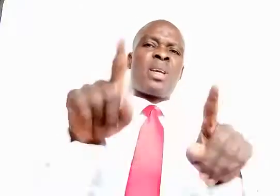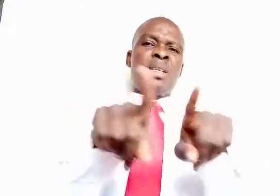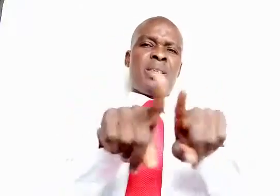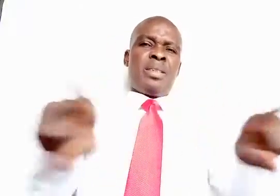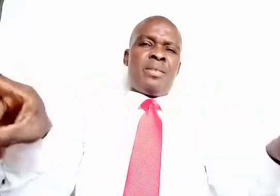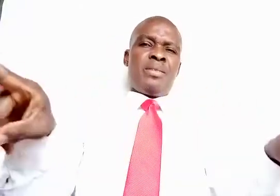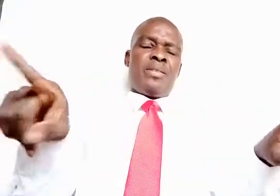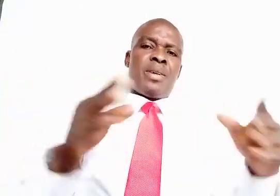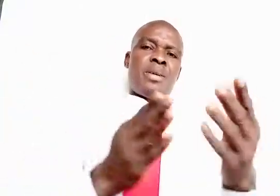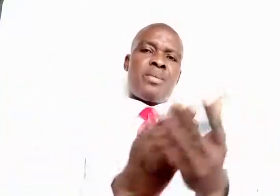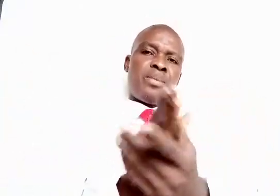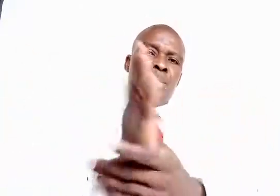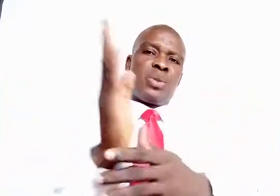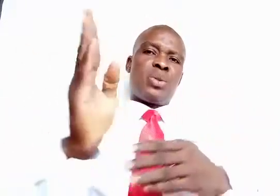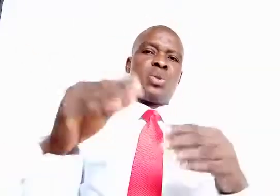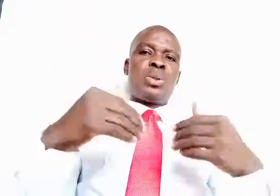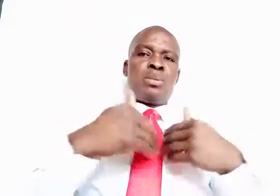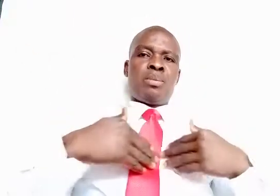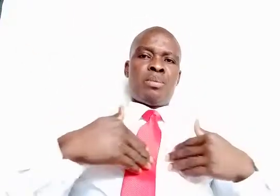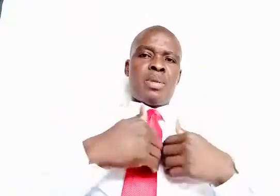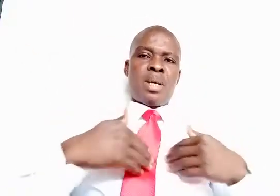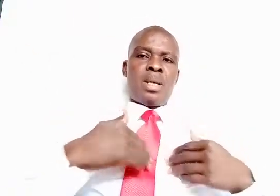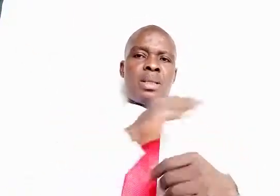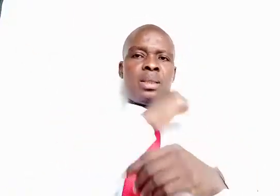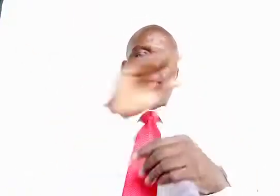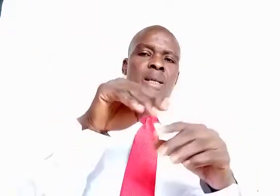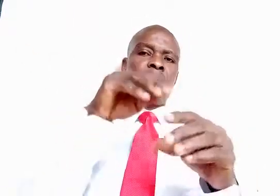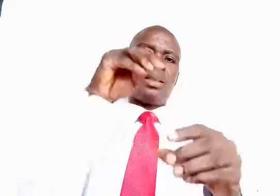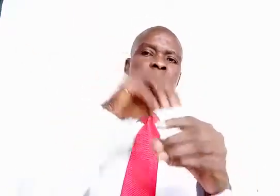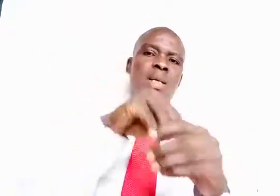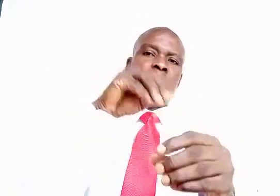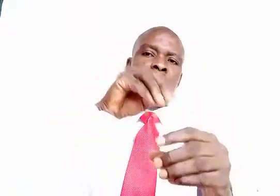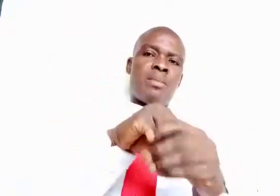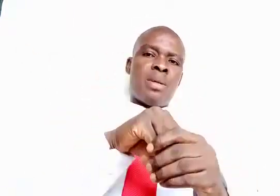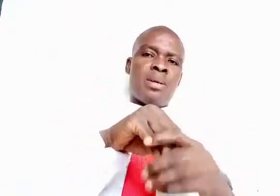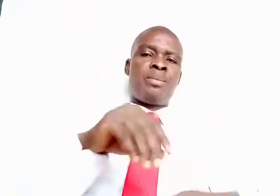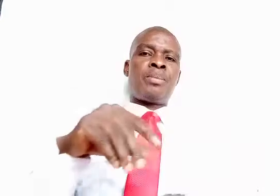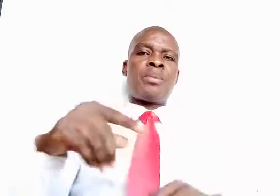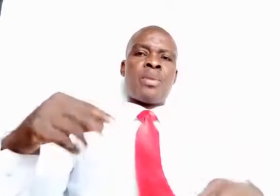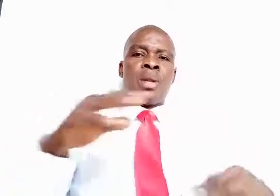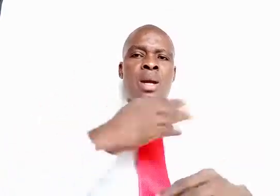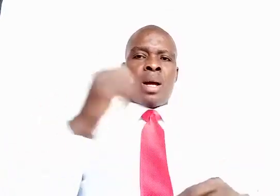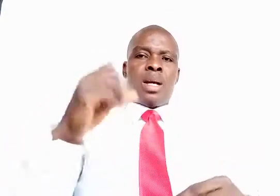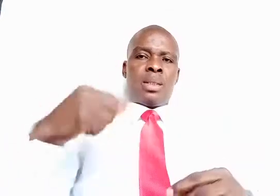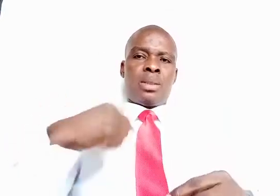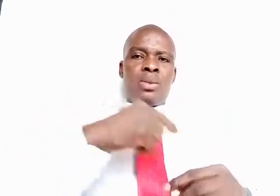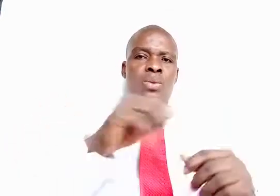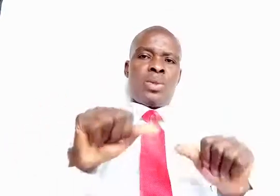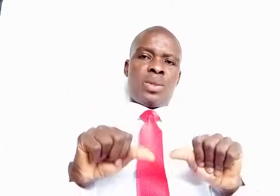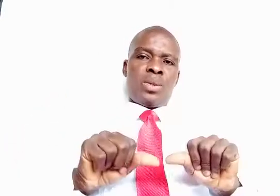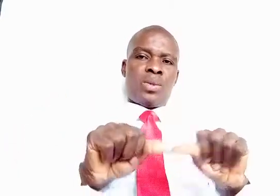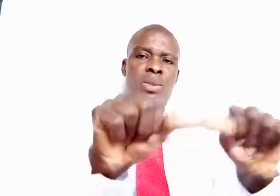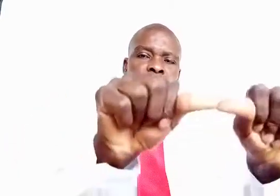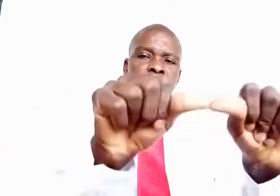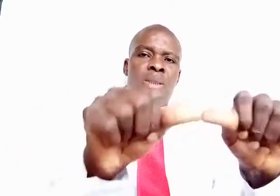Animals. As this lesson progresses, students will be able to 1. Classify living